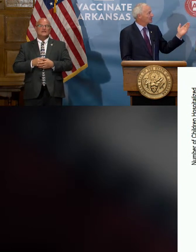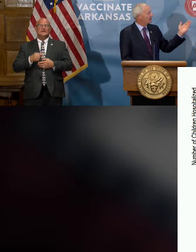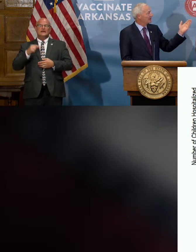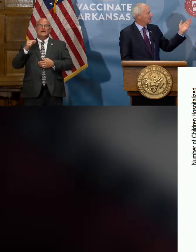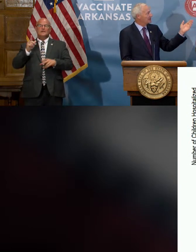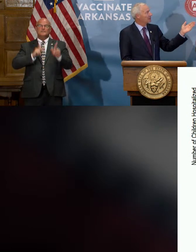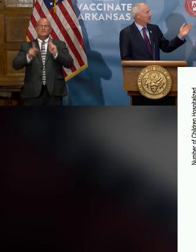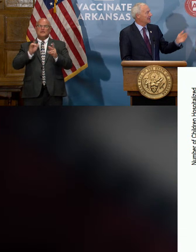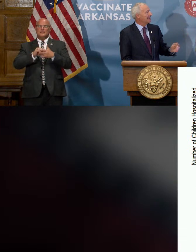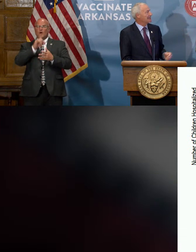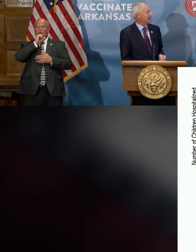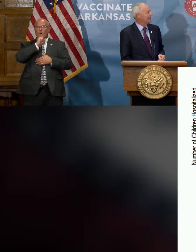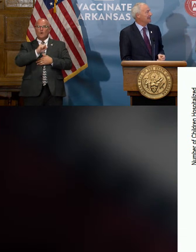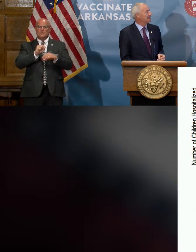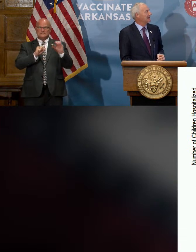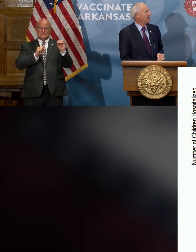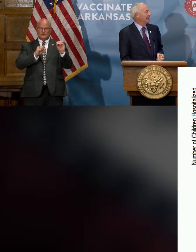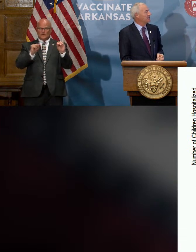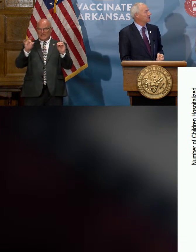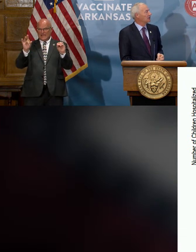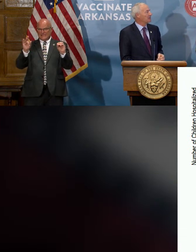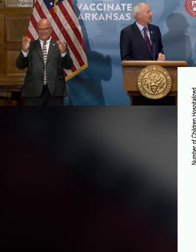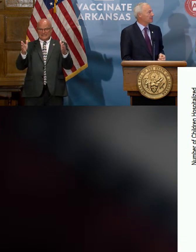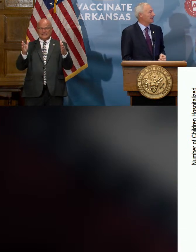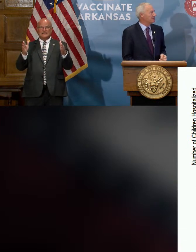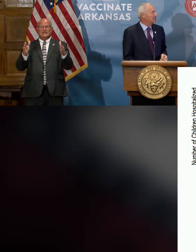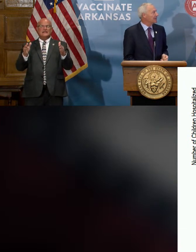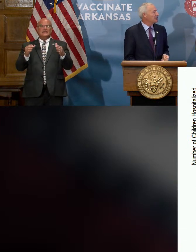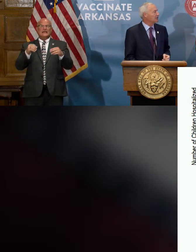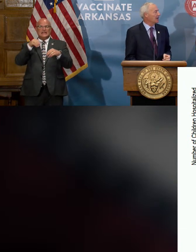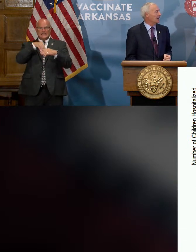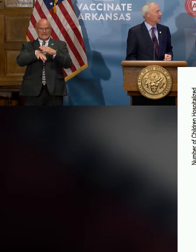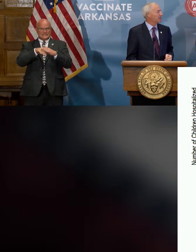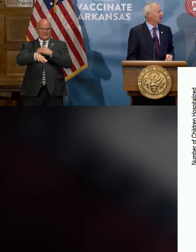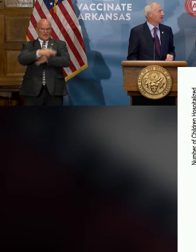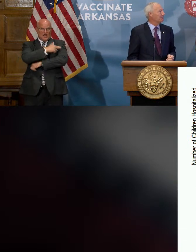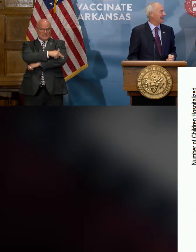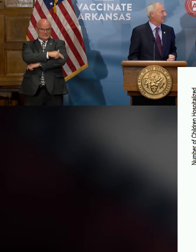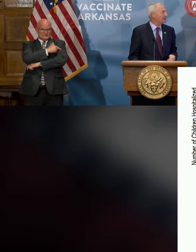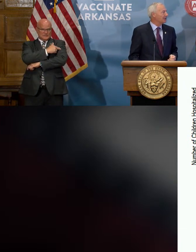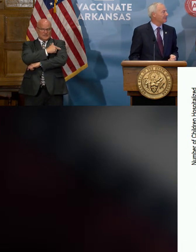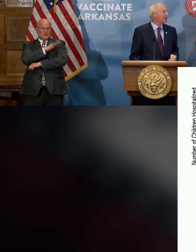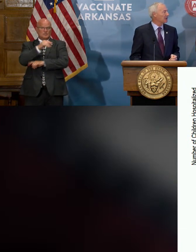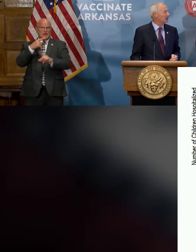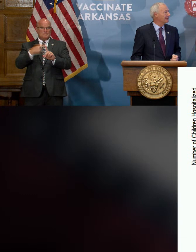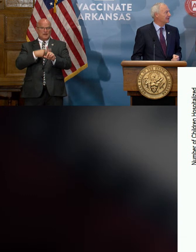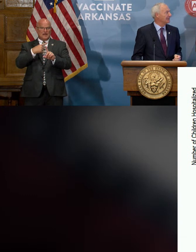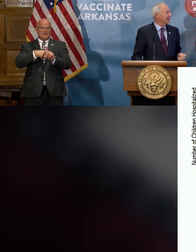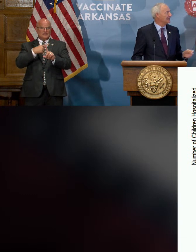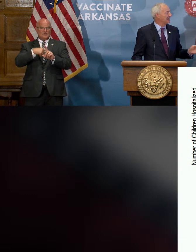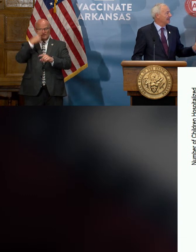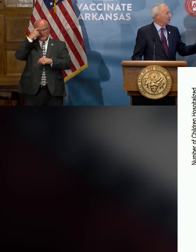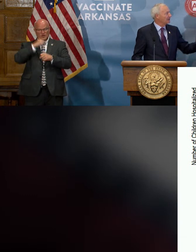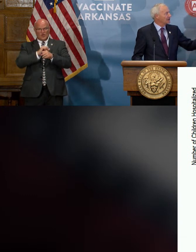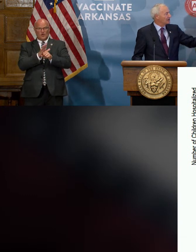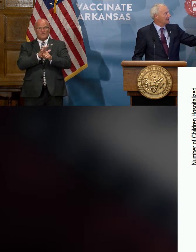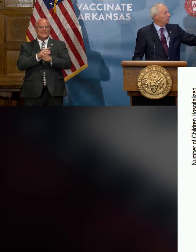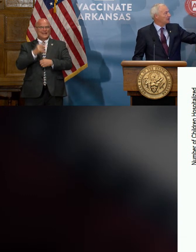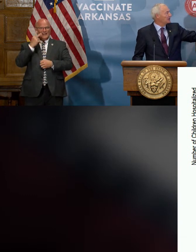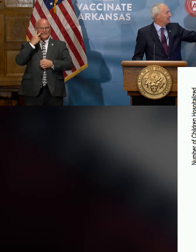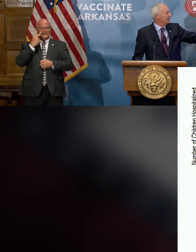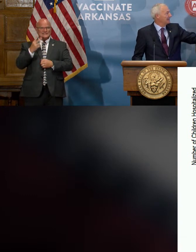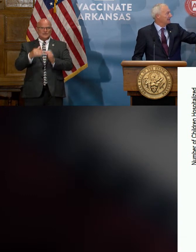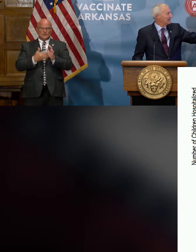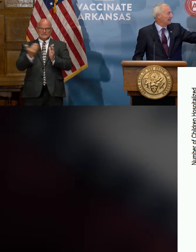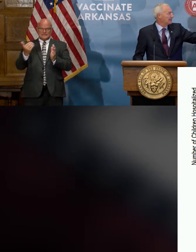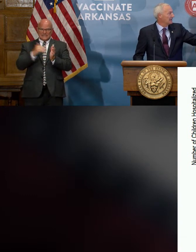is those, the 0 to 18 age group that's been admitted to the hospital by month for COVID. And you can see